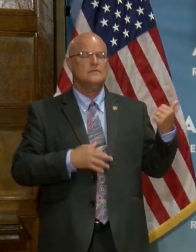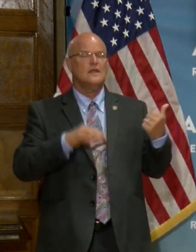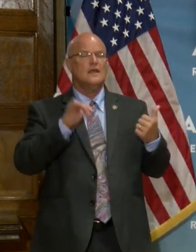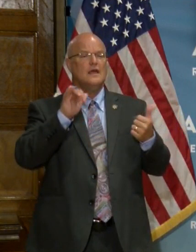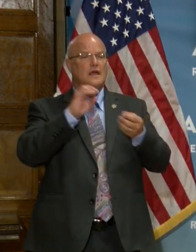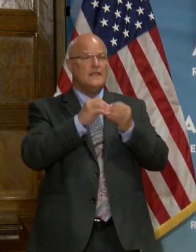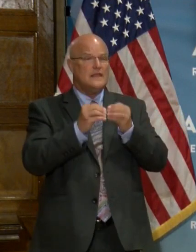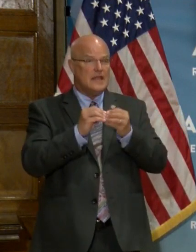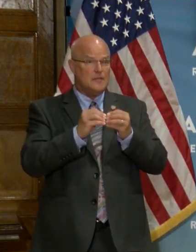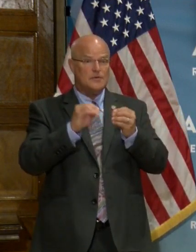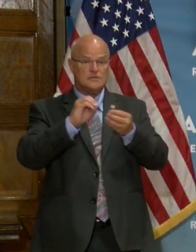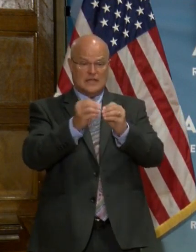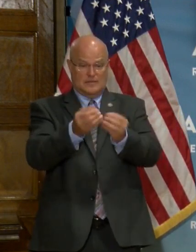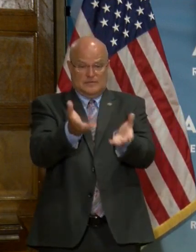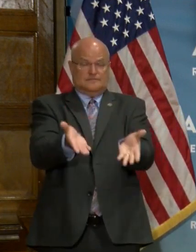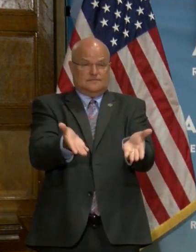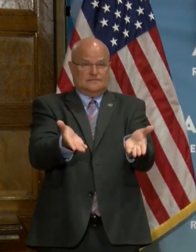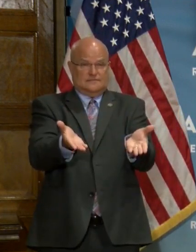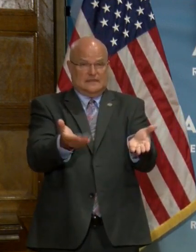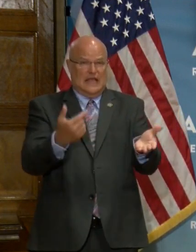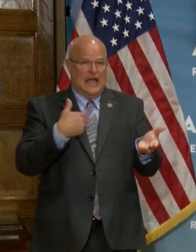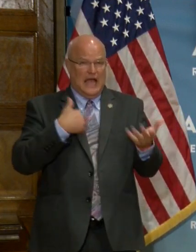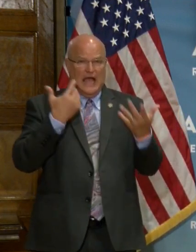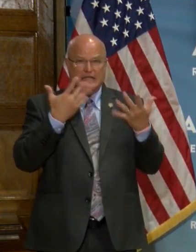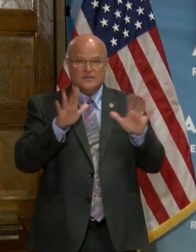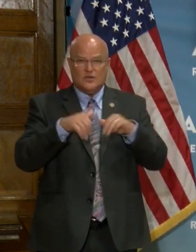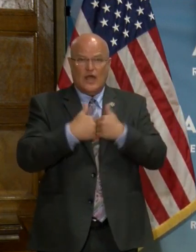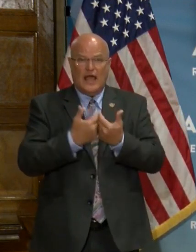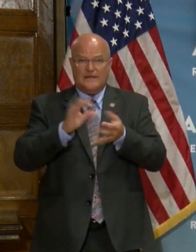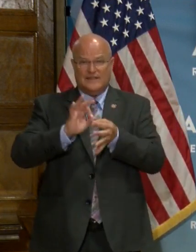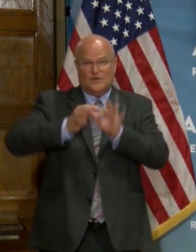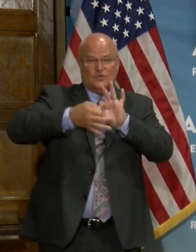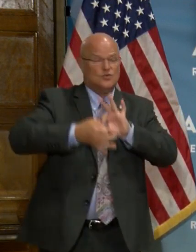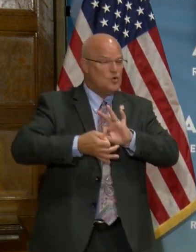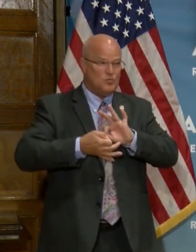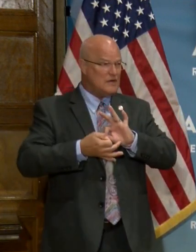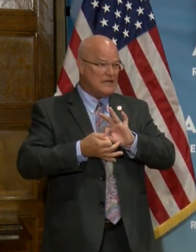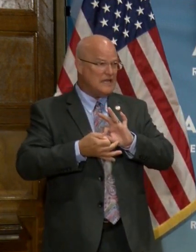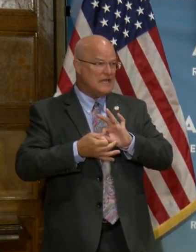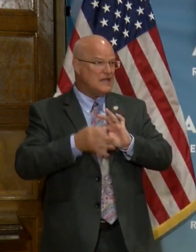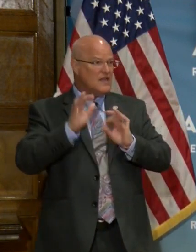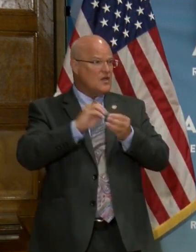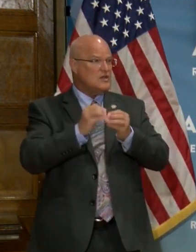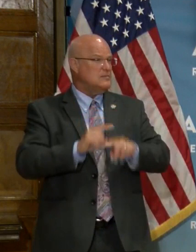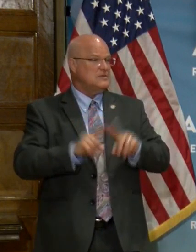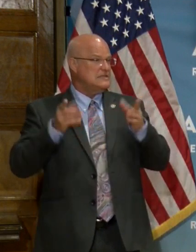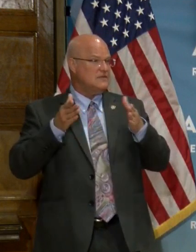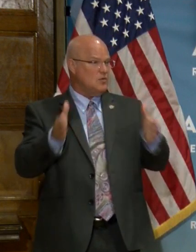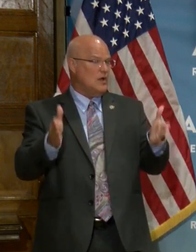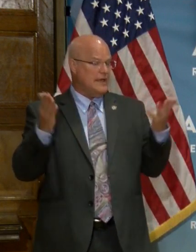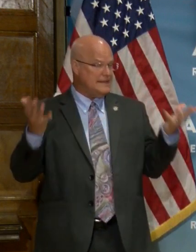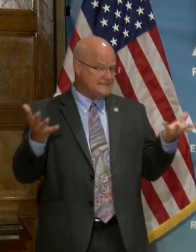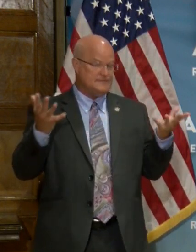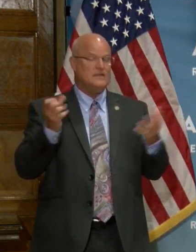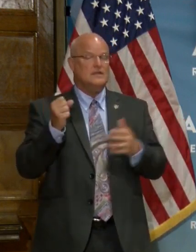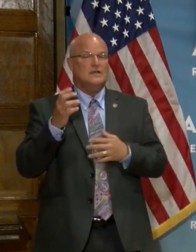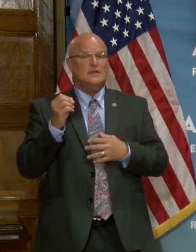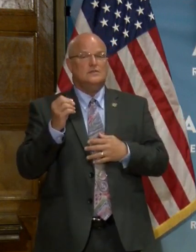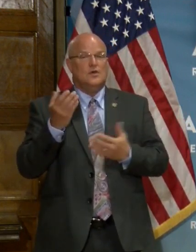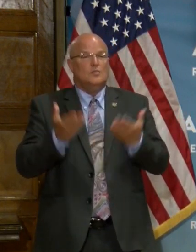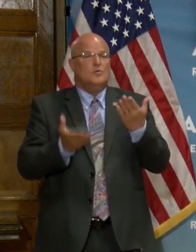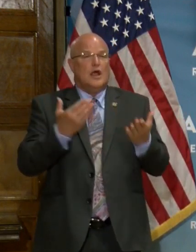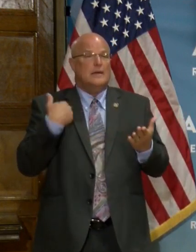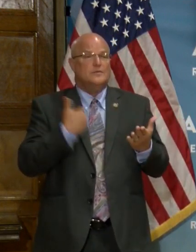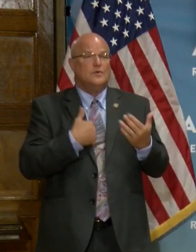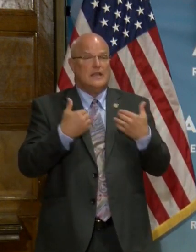The numbers are the numbers, so I don't know how they're interpreting it in a different way. So perhaps